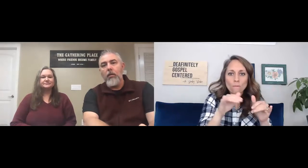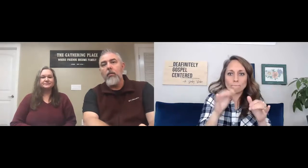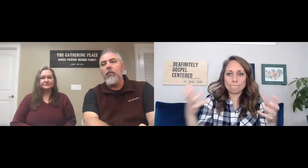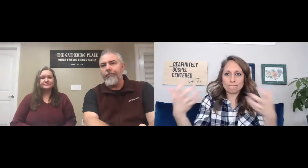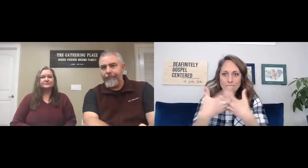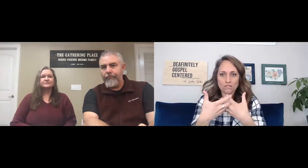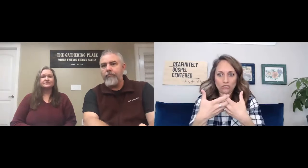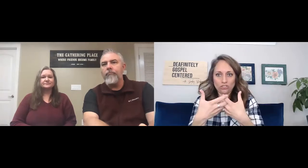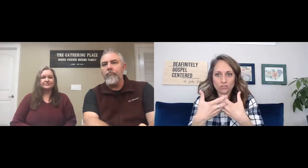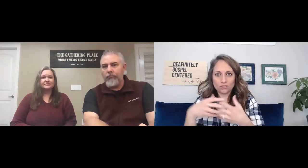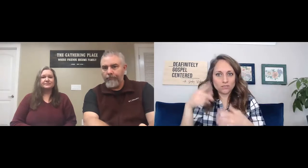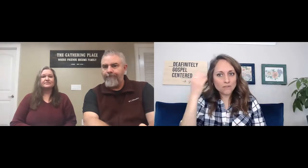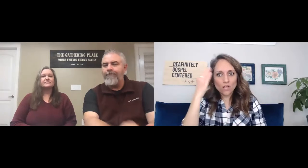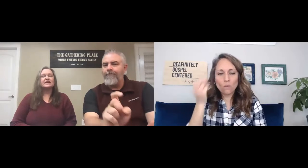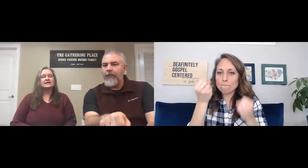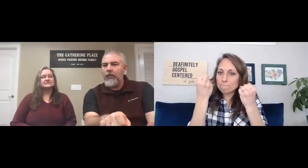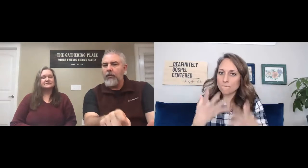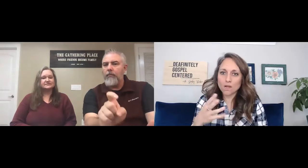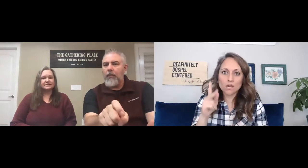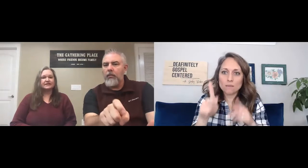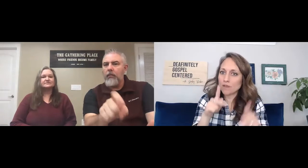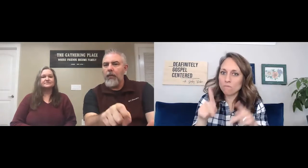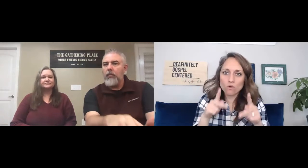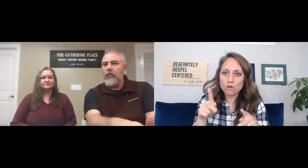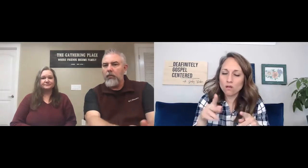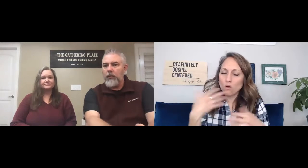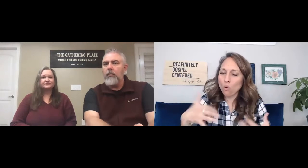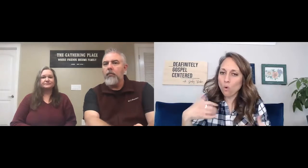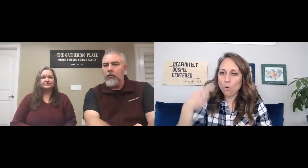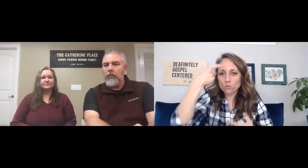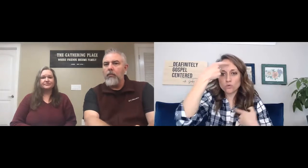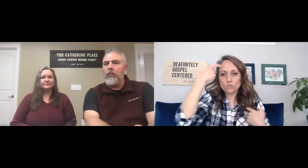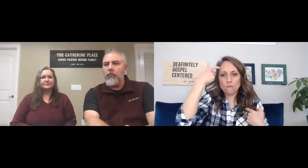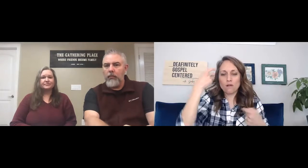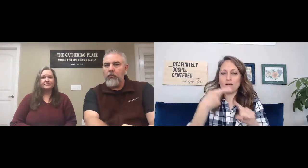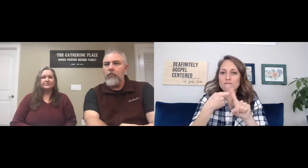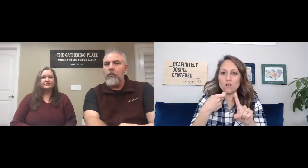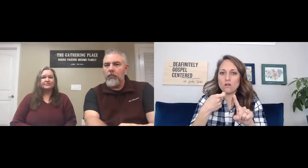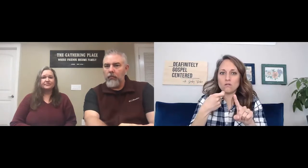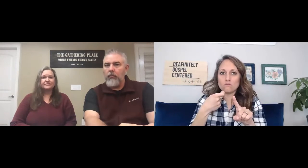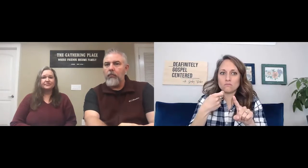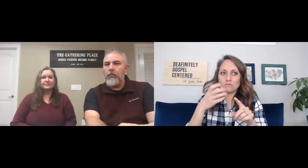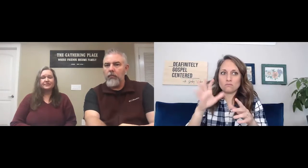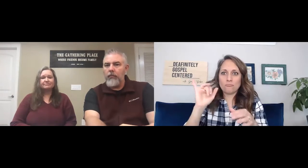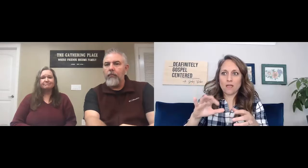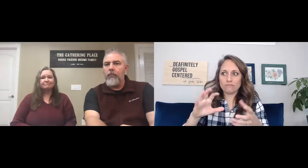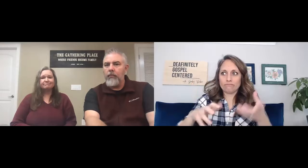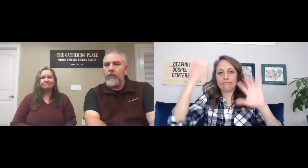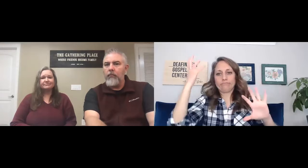your lives outside your home and inside the home are the same. I know that many people who have suffered traumatic